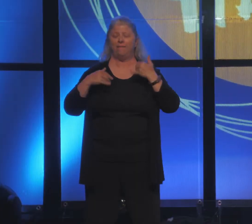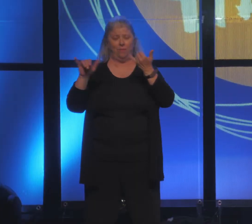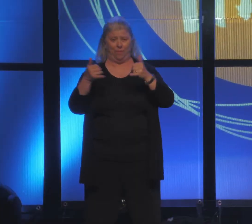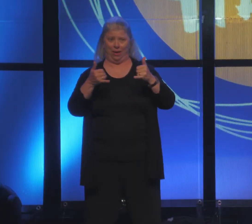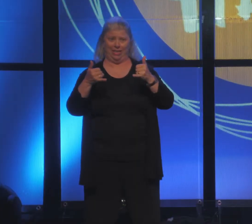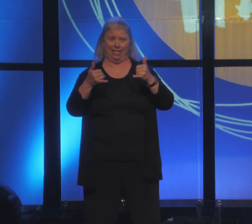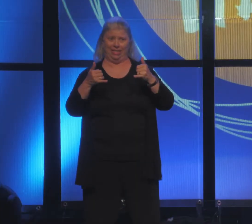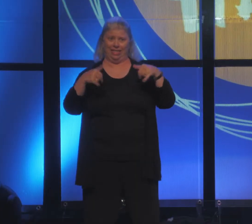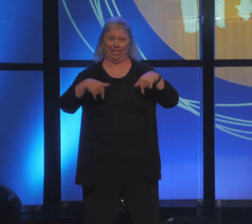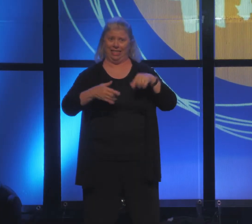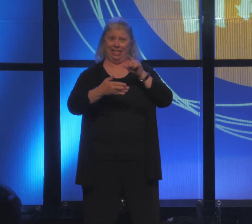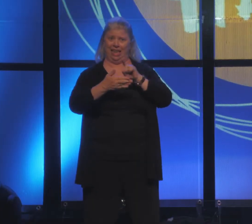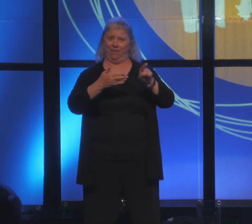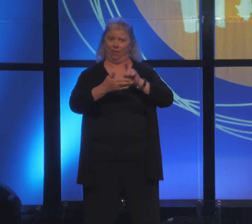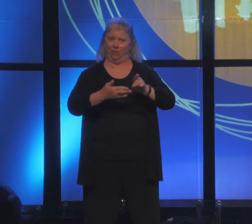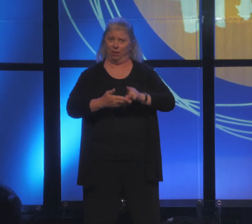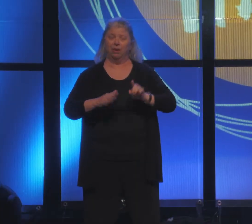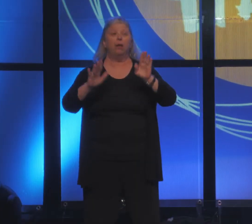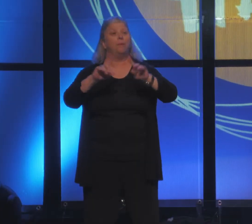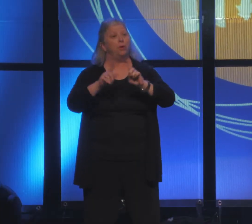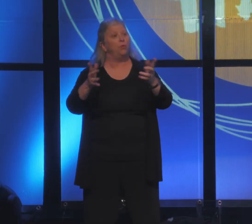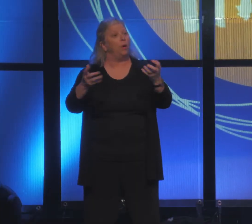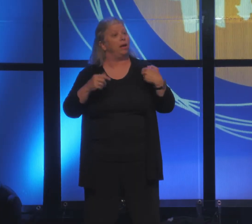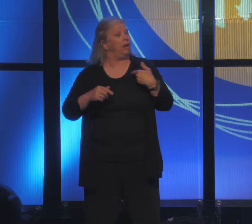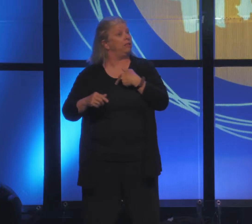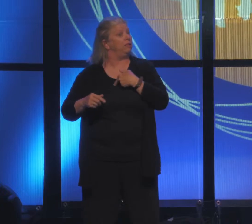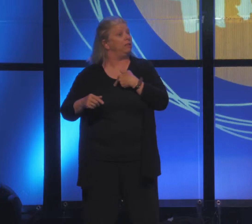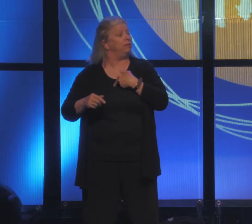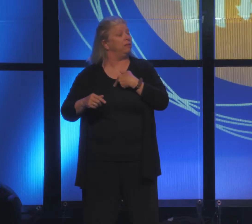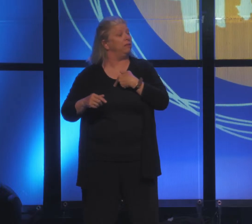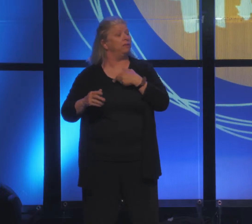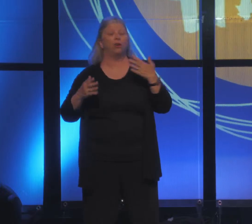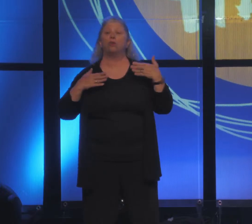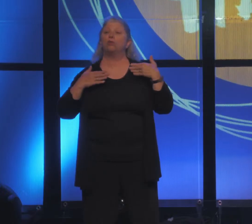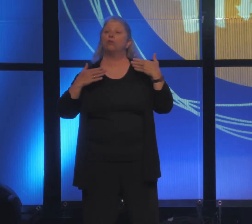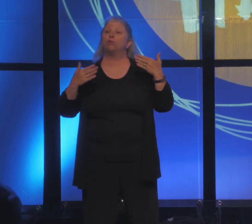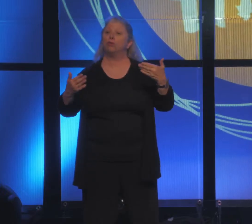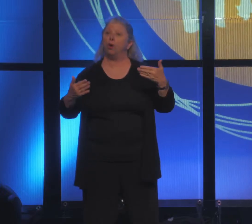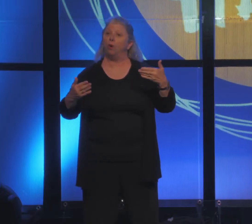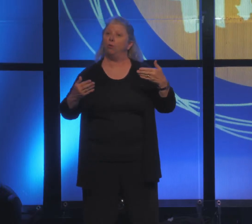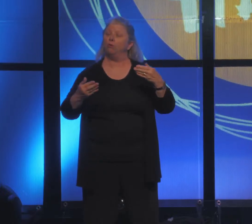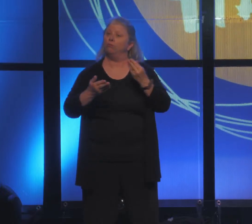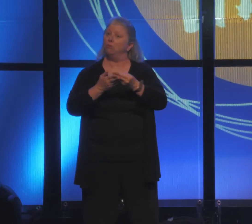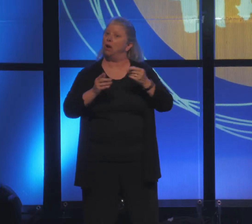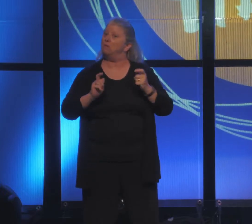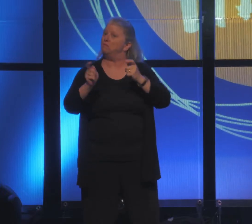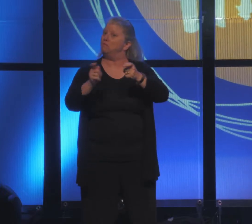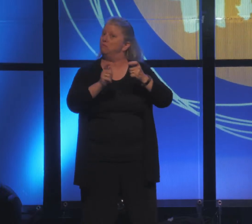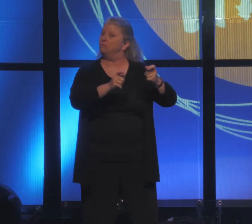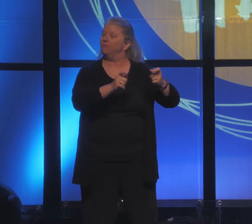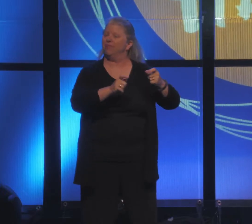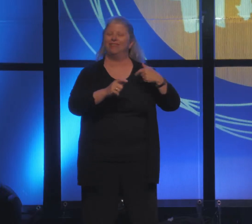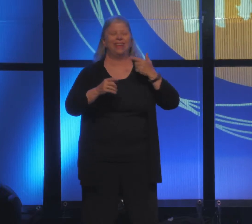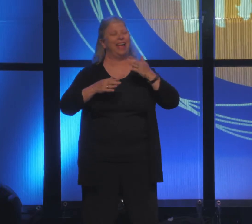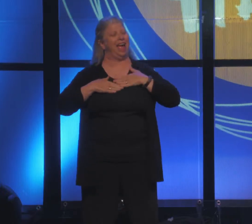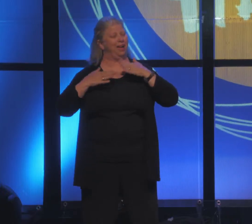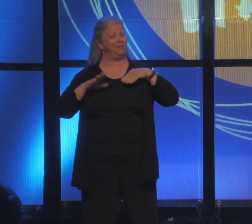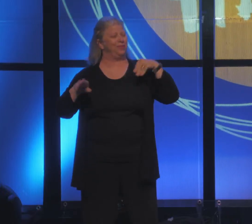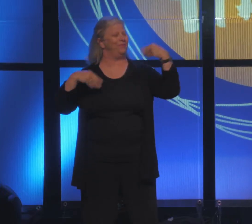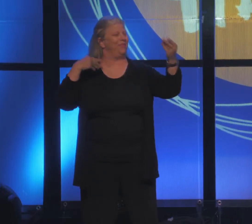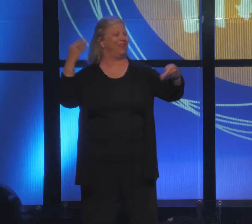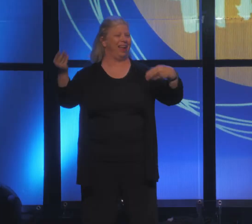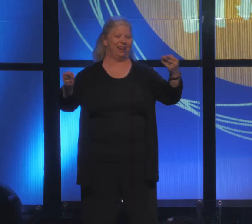like this every weekend. But if you want us to, feel free to leave a donation. And we would be happy to